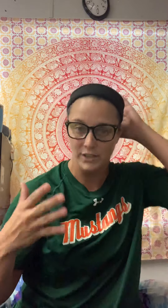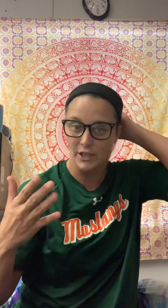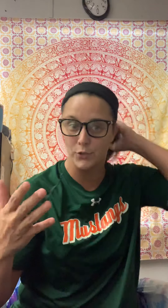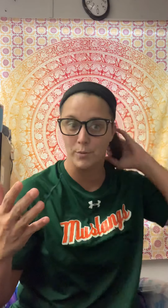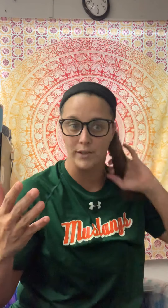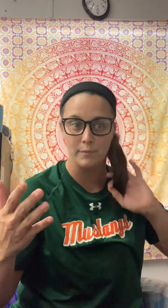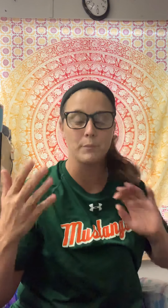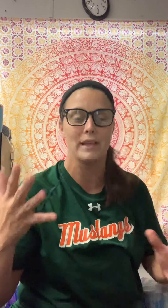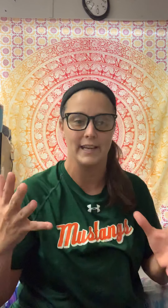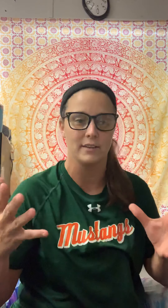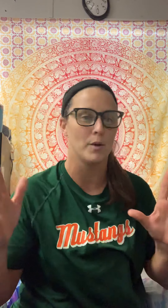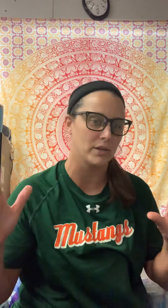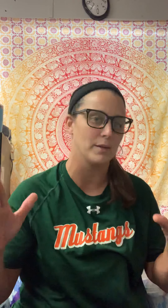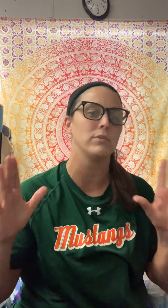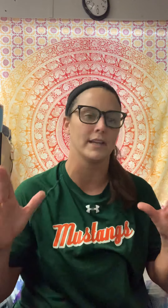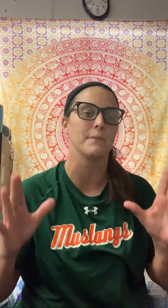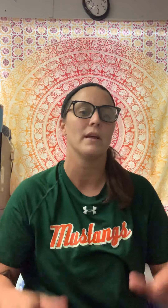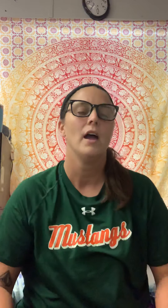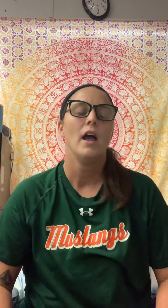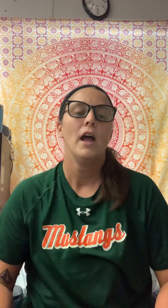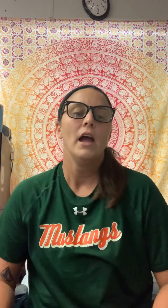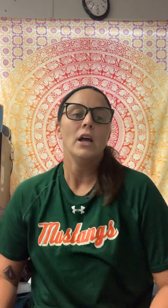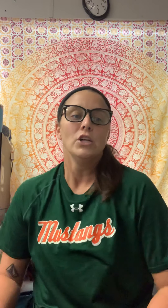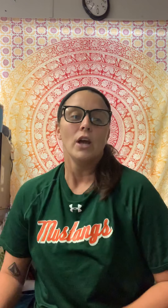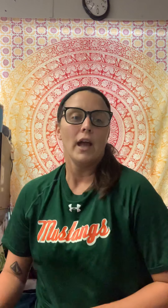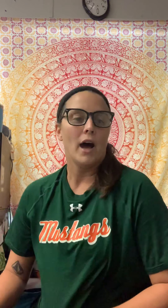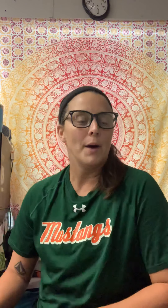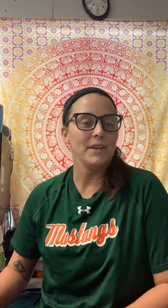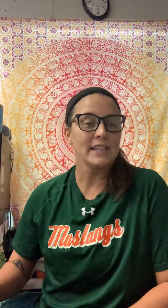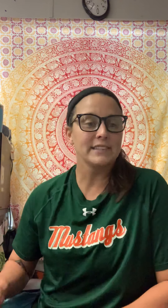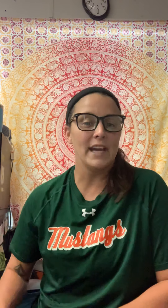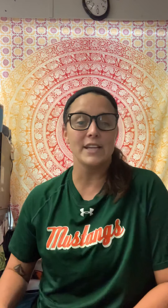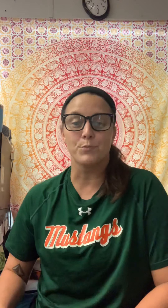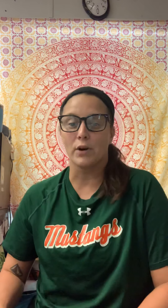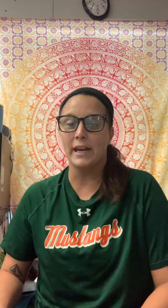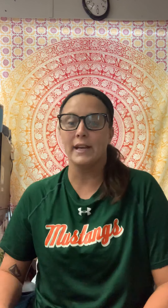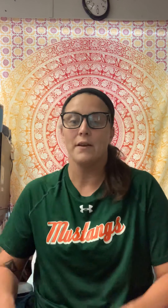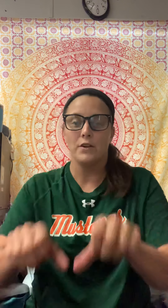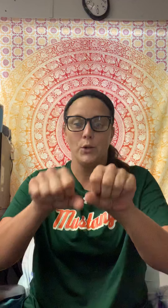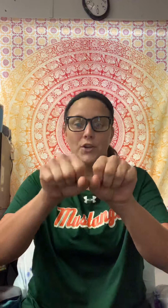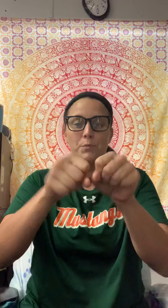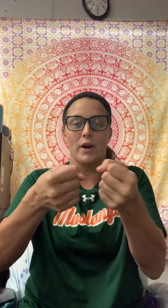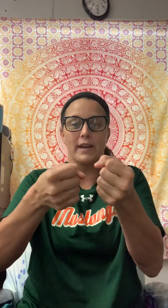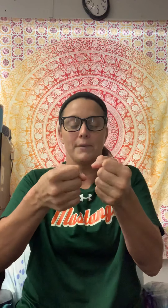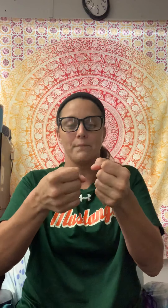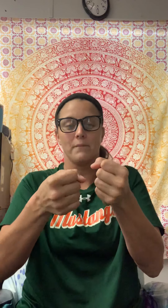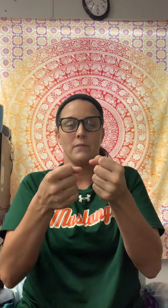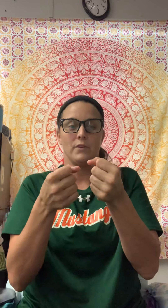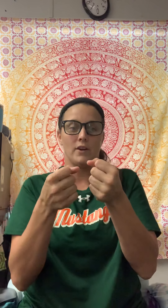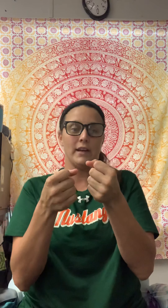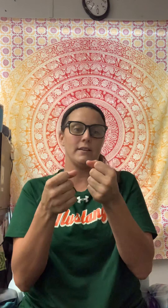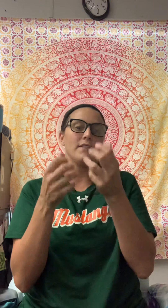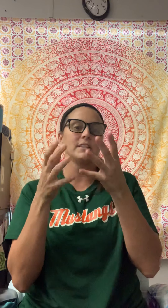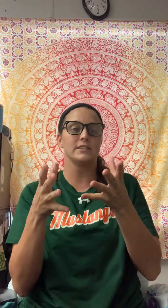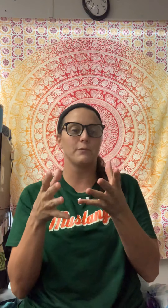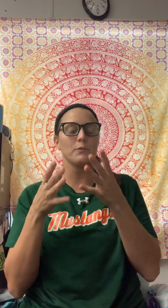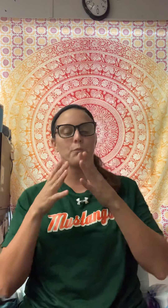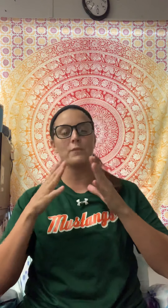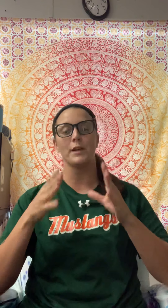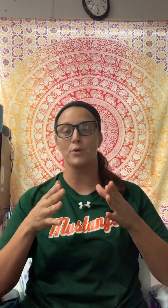you are bleeding, not breathing, bleeding. The next sign is break. You want to do break. All right, this is the appropriate